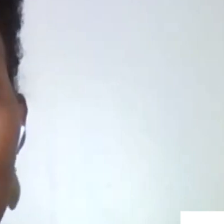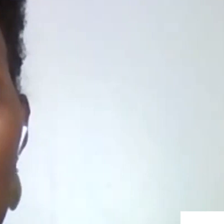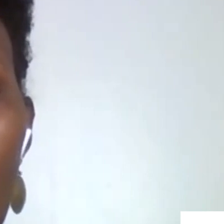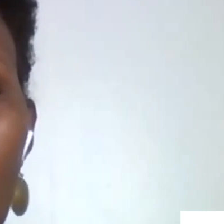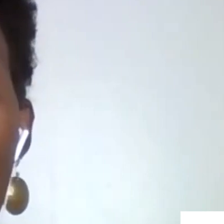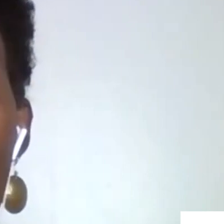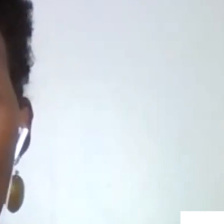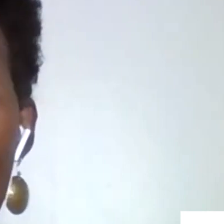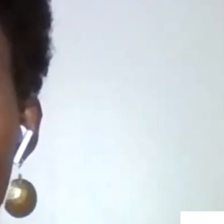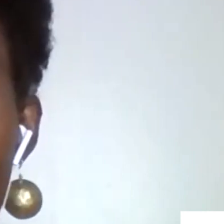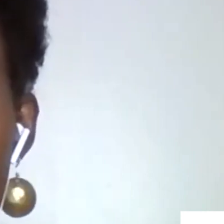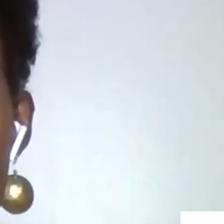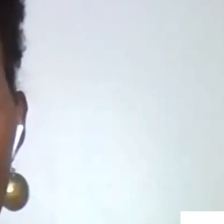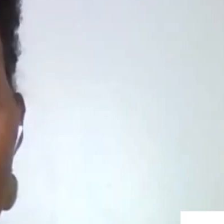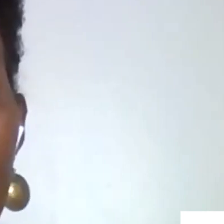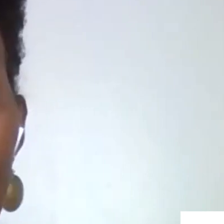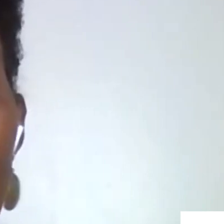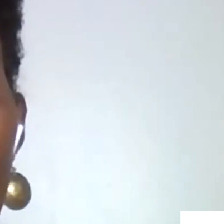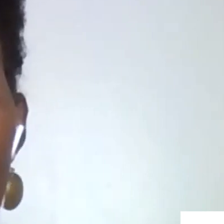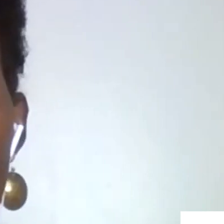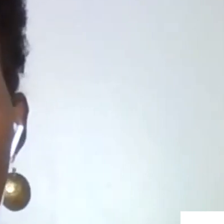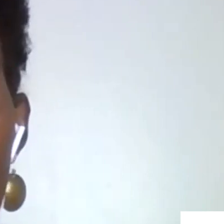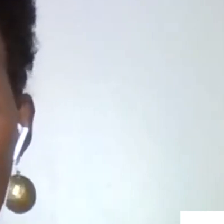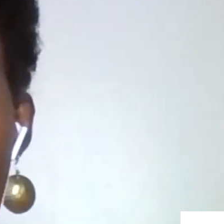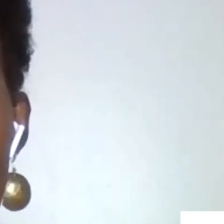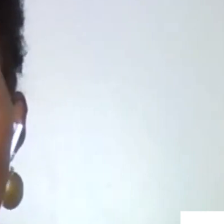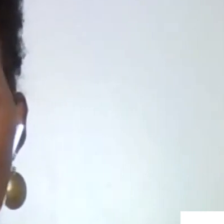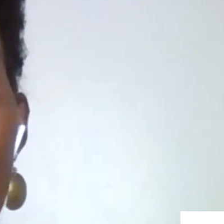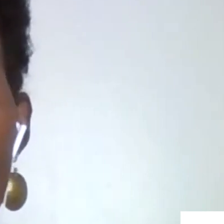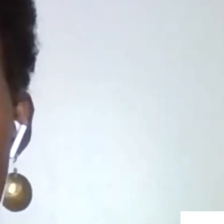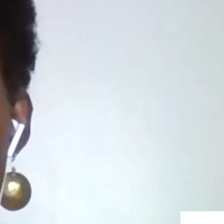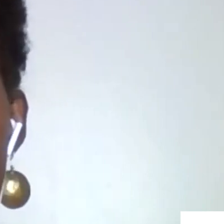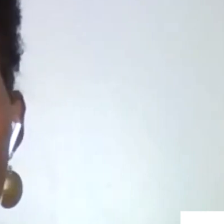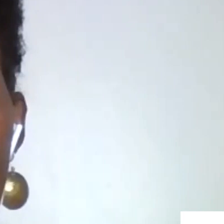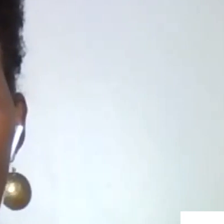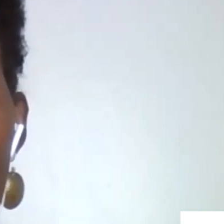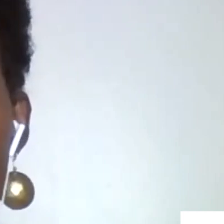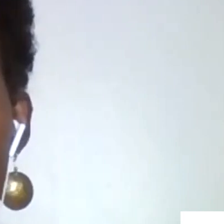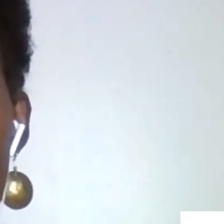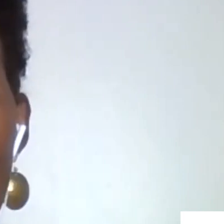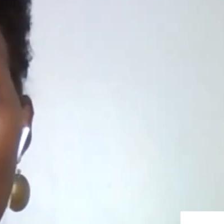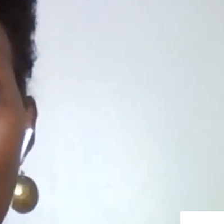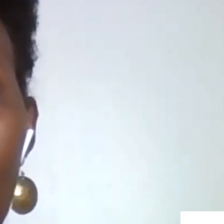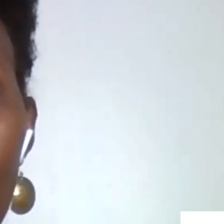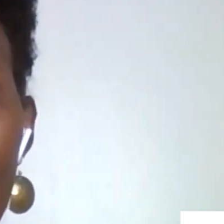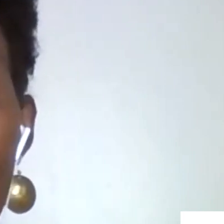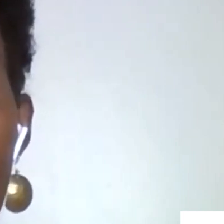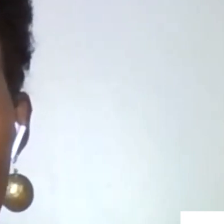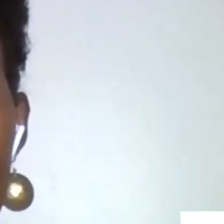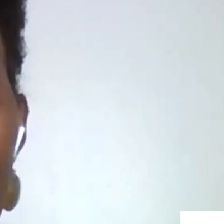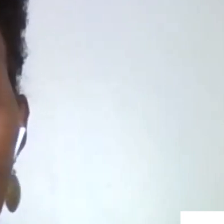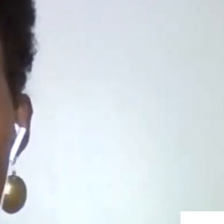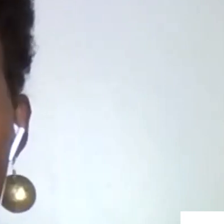for a while now. By the way, this session is actually live on Facebook, Atara Solutions, in case you drop off and you can't join in because